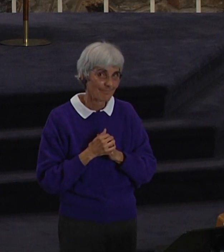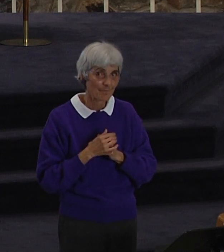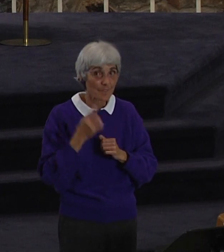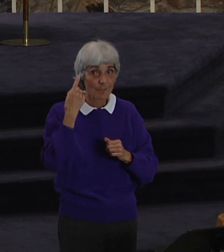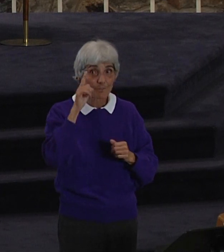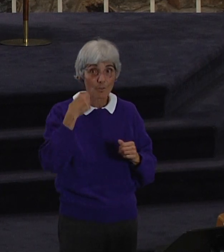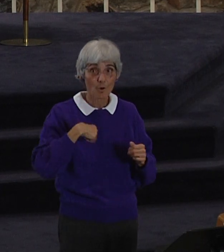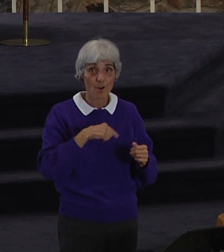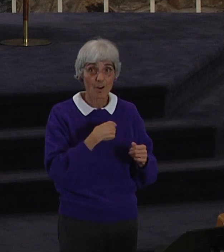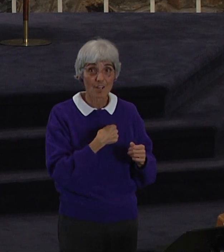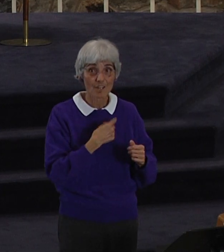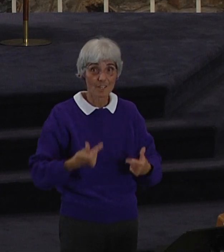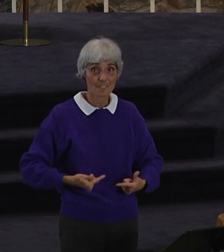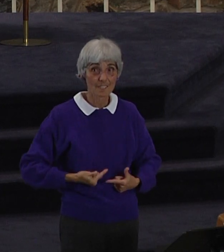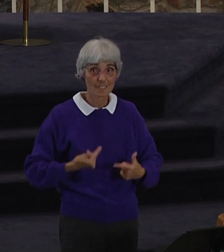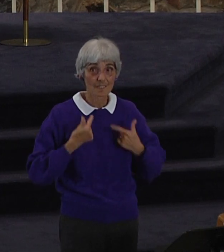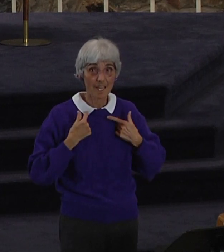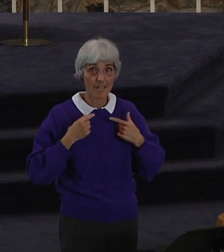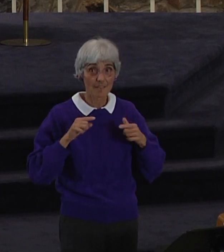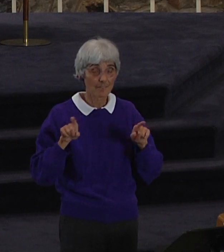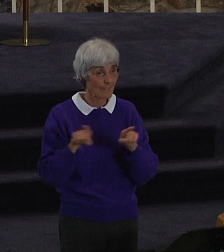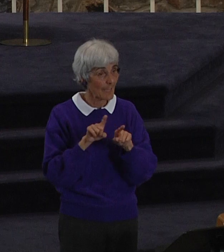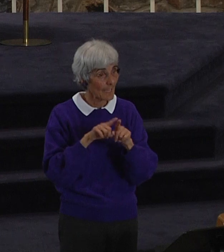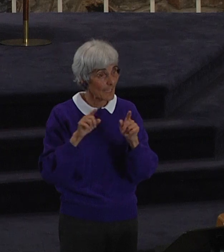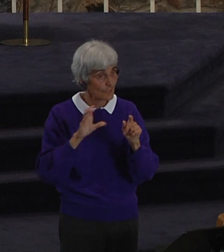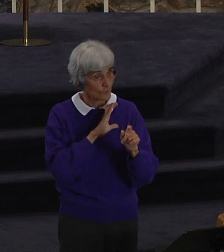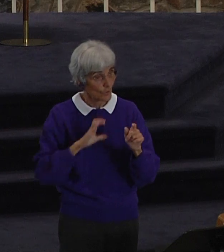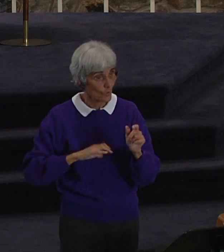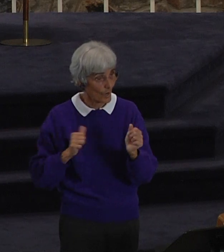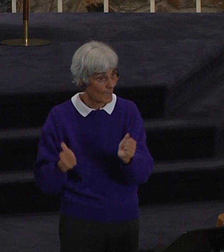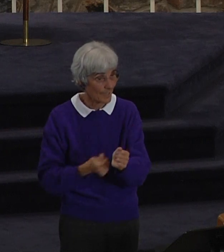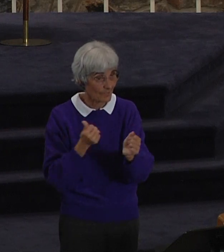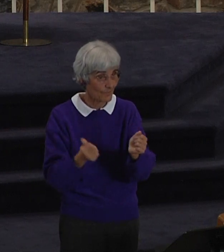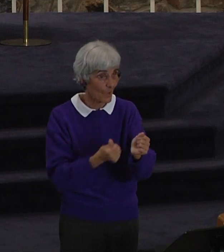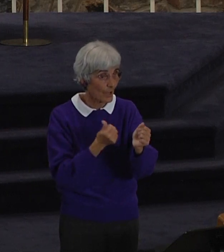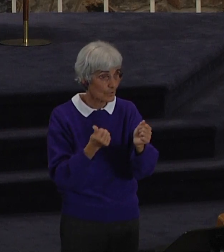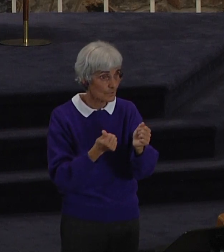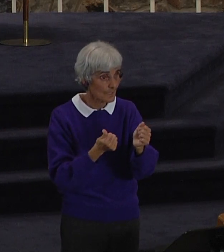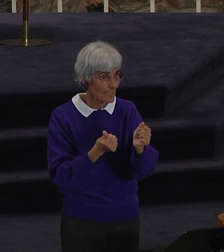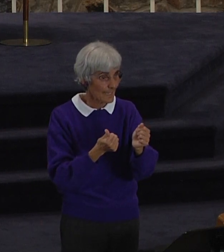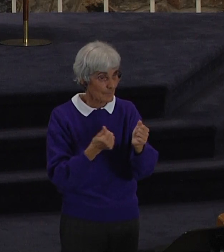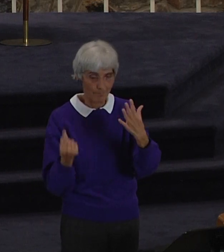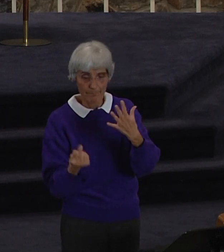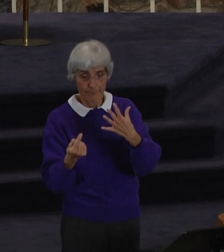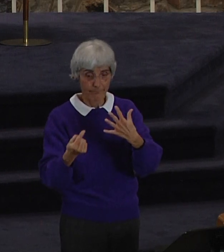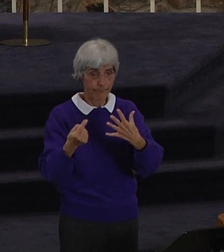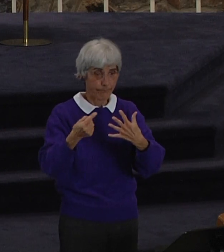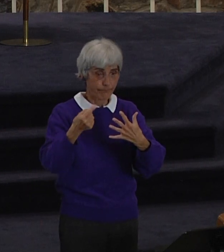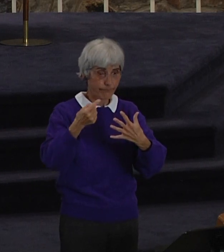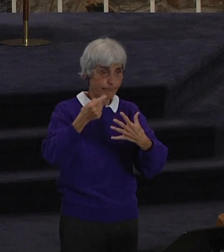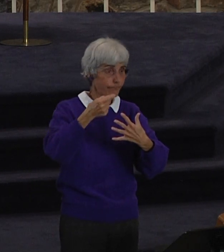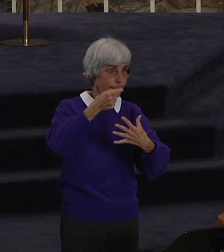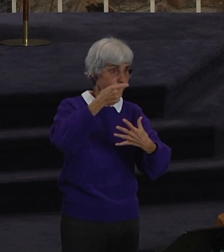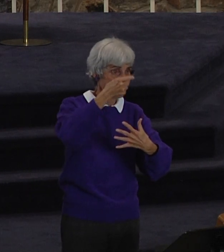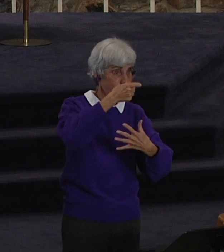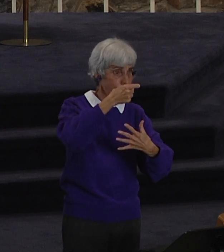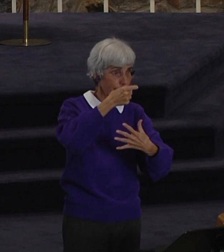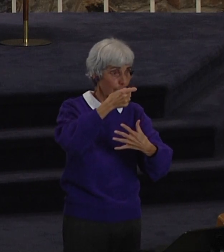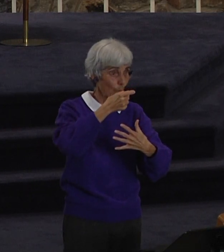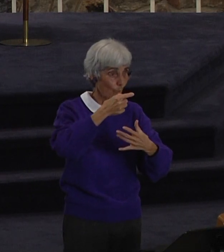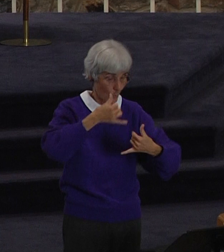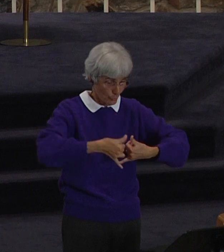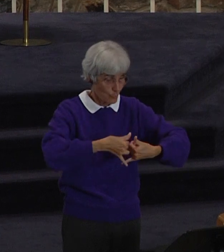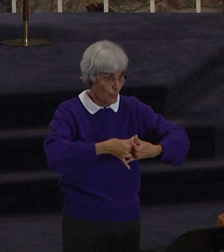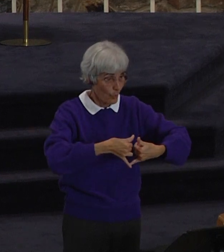For us, life as Christians, it's not one about promotions and awards and